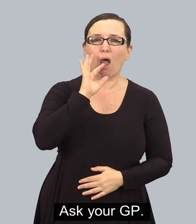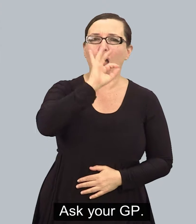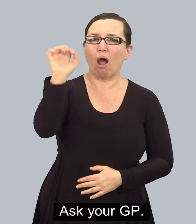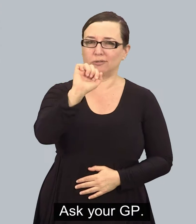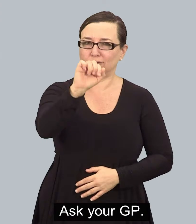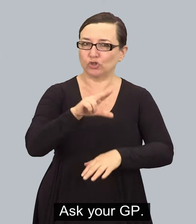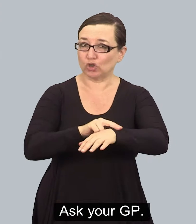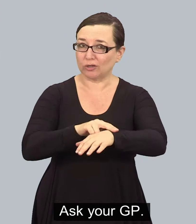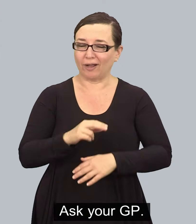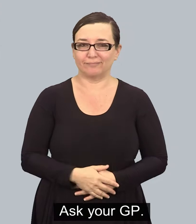Ask your GP.